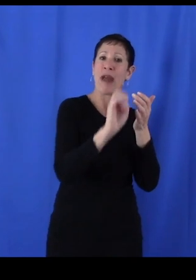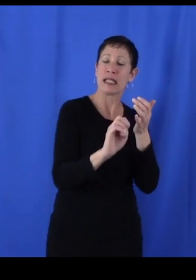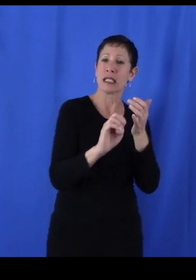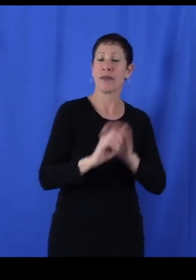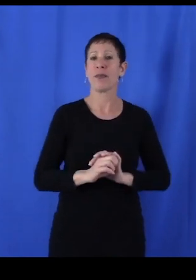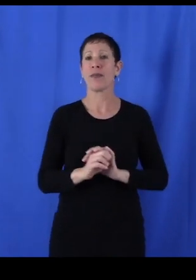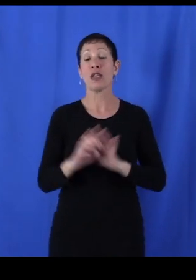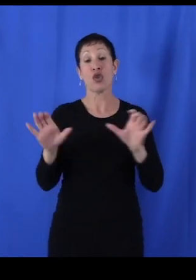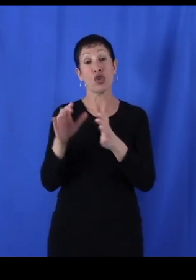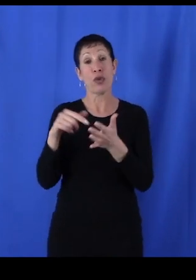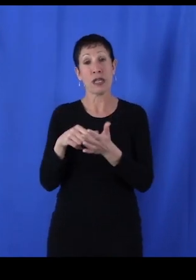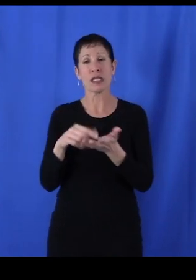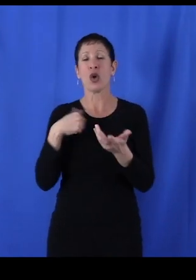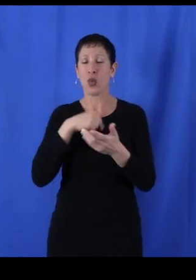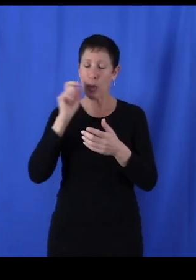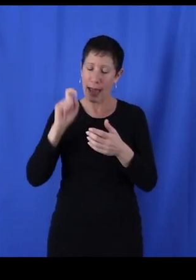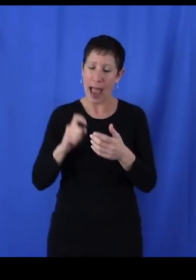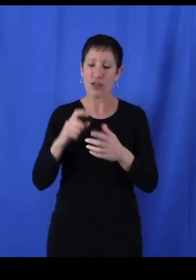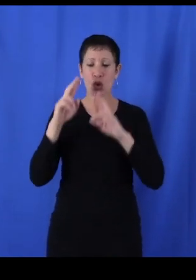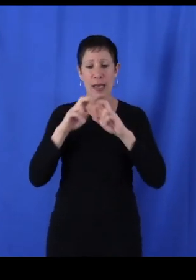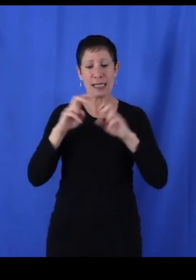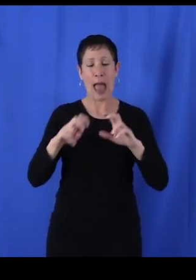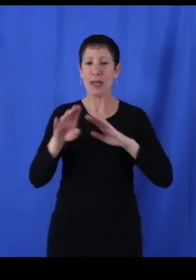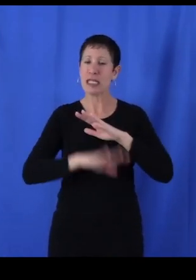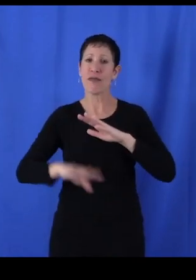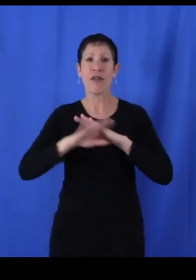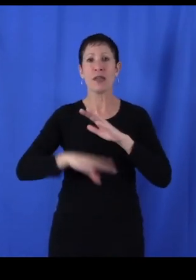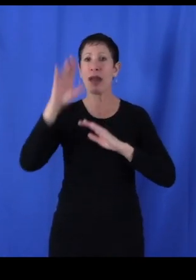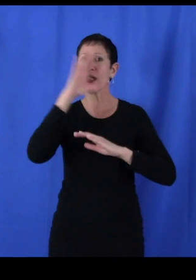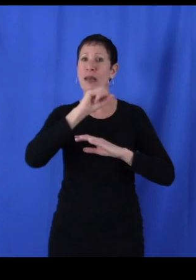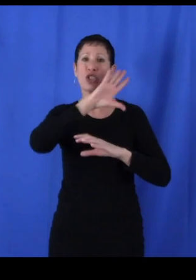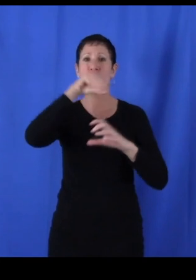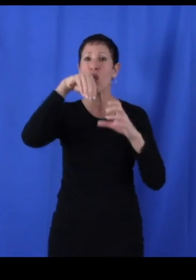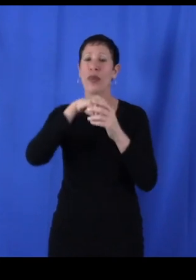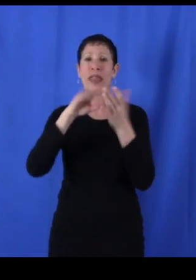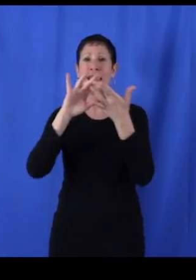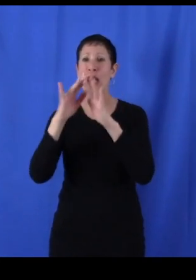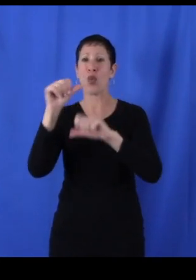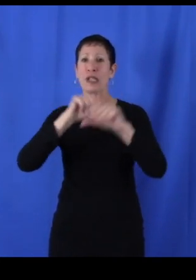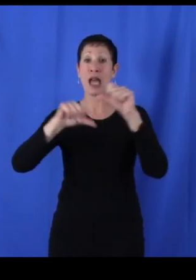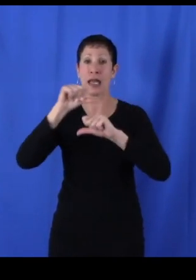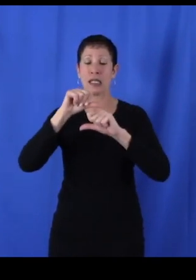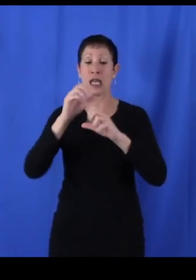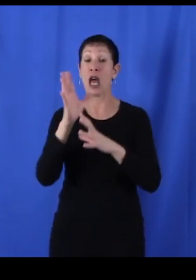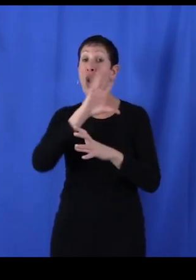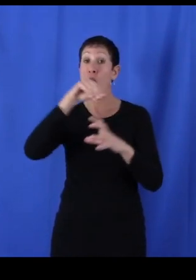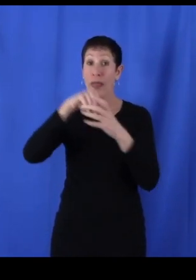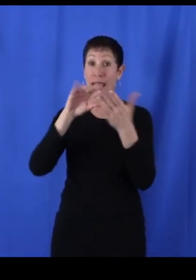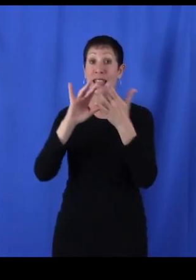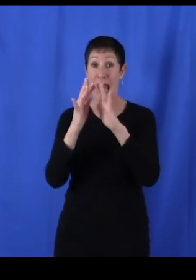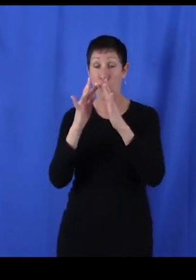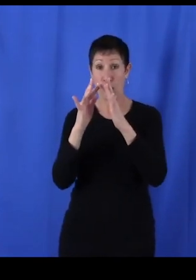Well, to do this, we have to examine the fundamental assumptions baked within network science, because baked